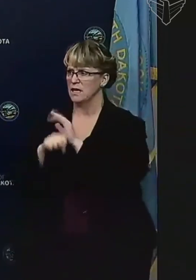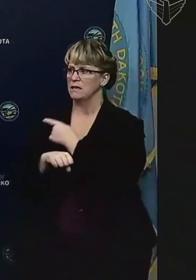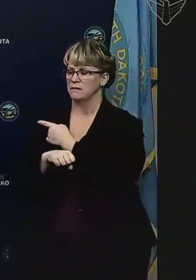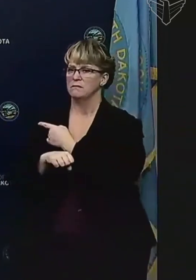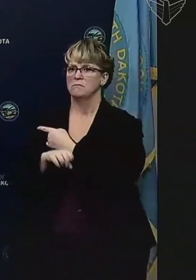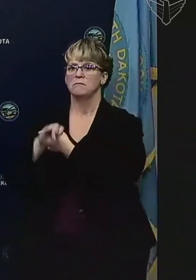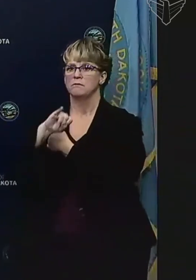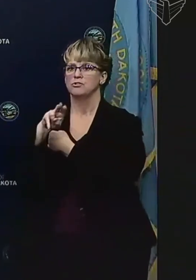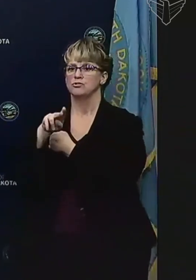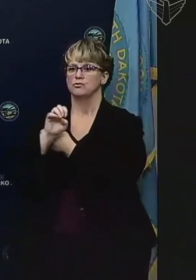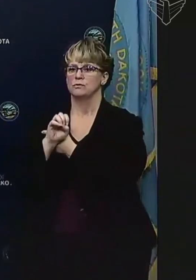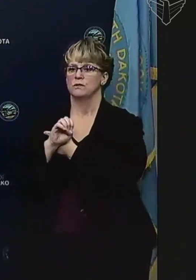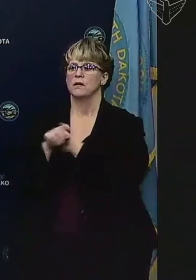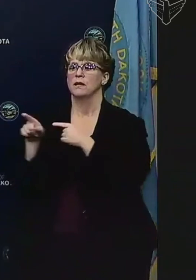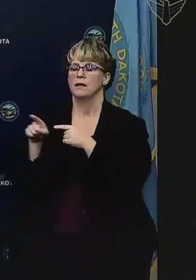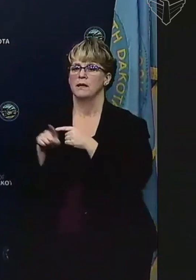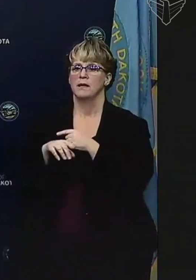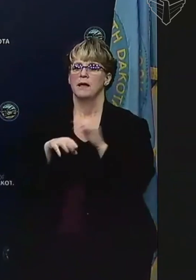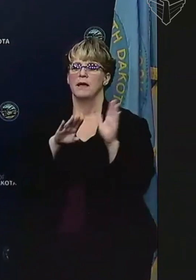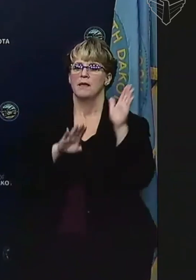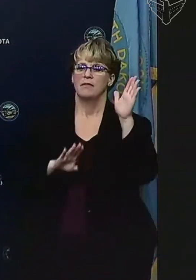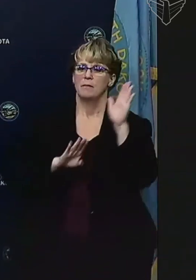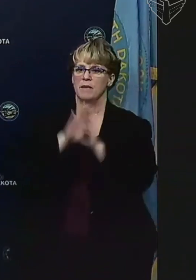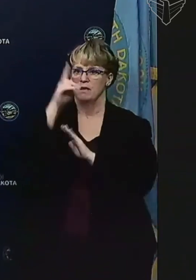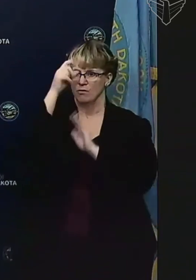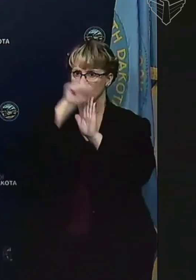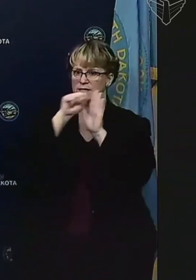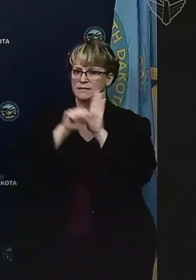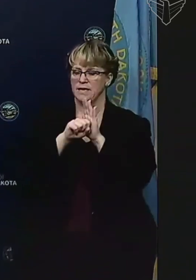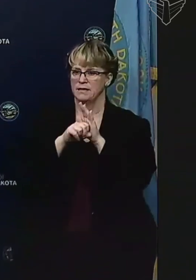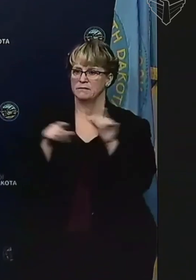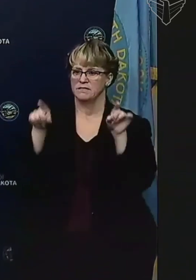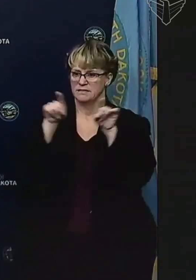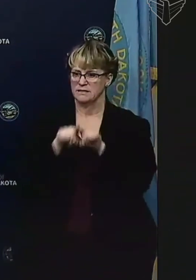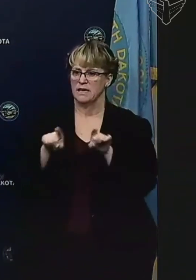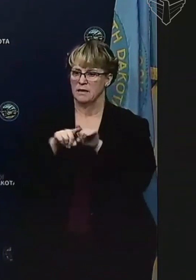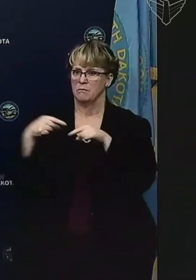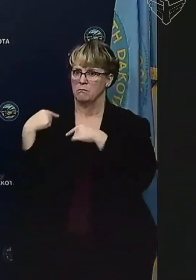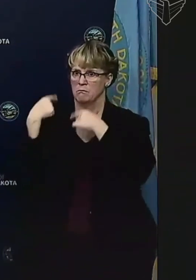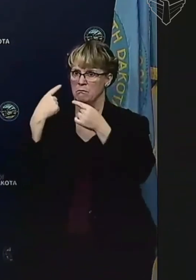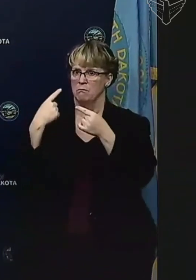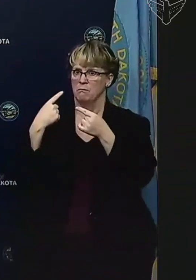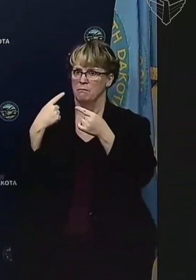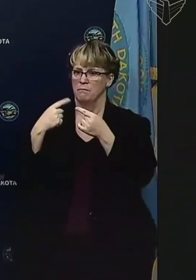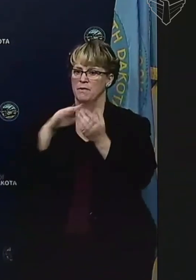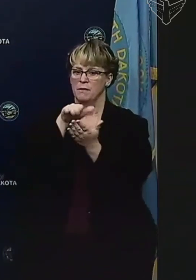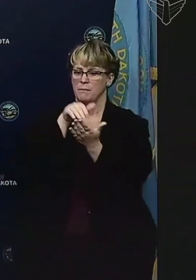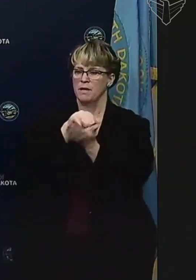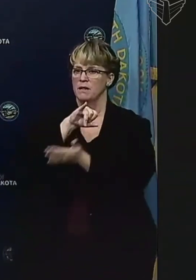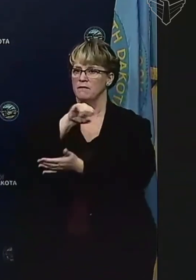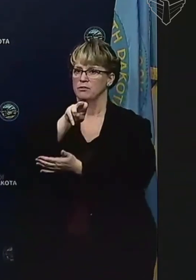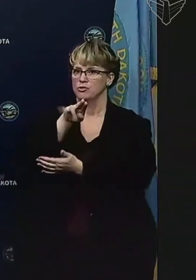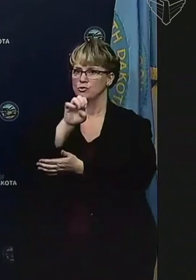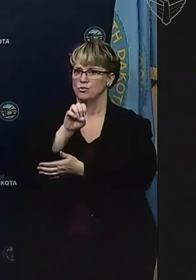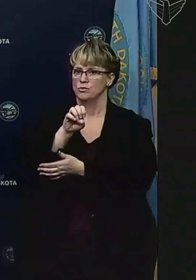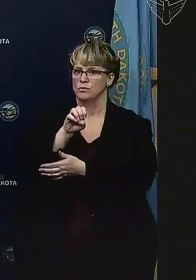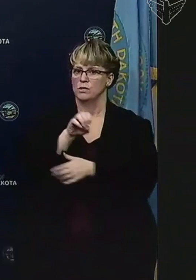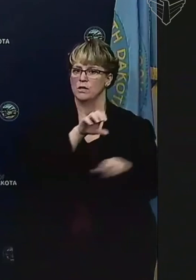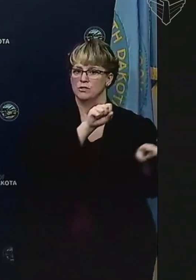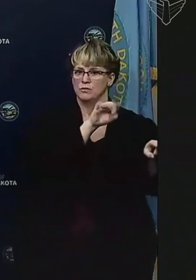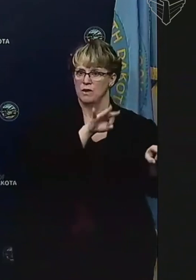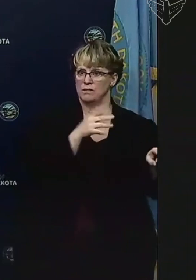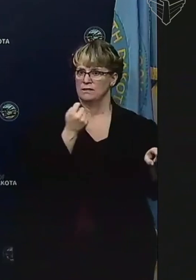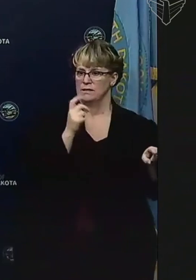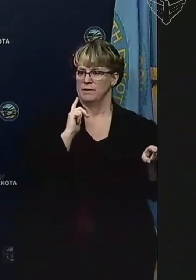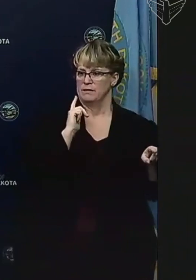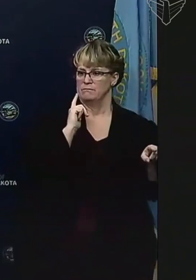Sure. to be. So it's the still peak, the peak for the state remains the same as the prior projection, which is mid-June. So Sioux Falls is peaking a bit